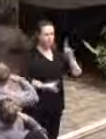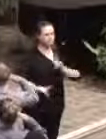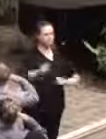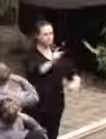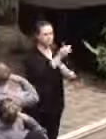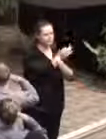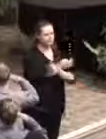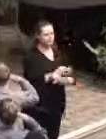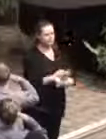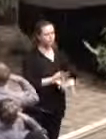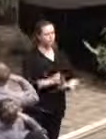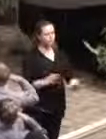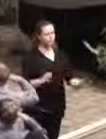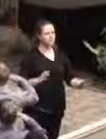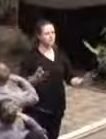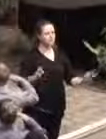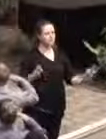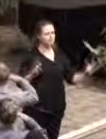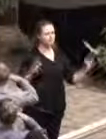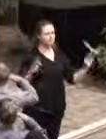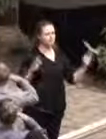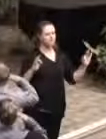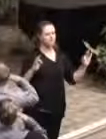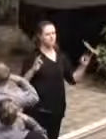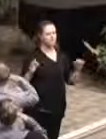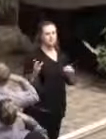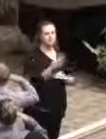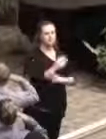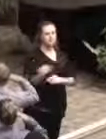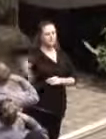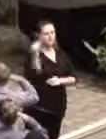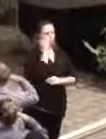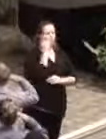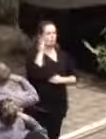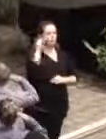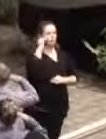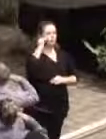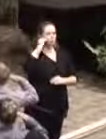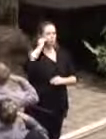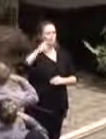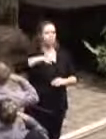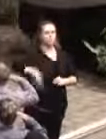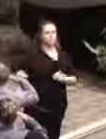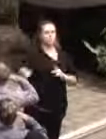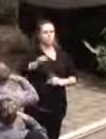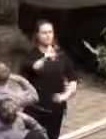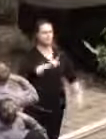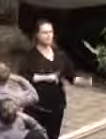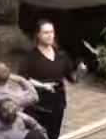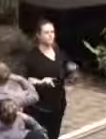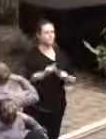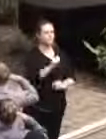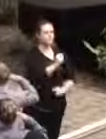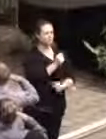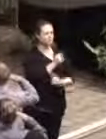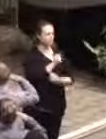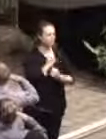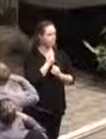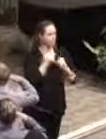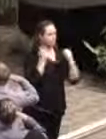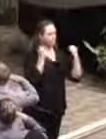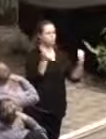of the free and the home of